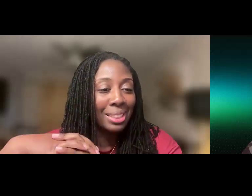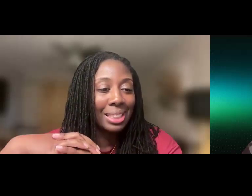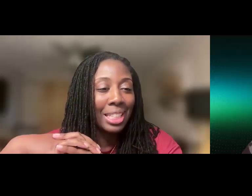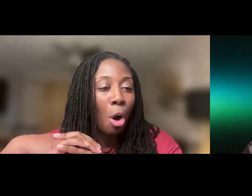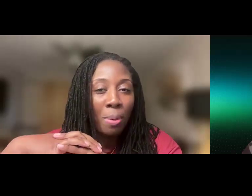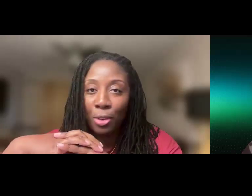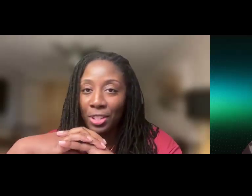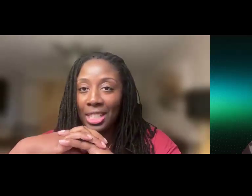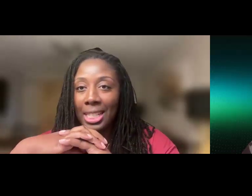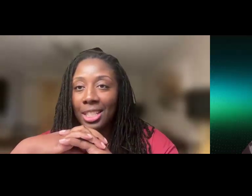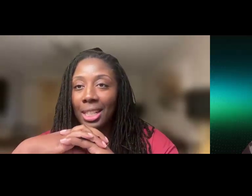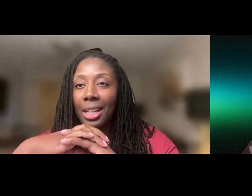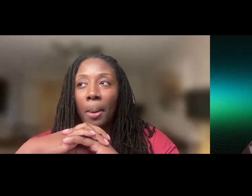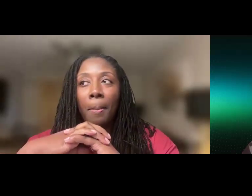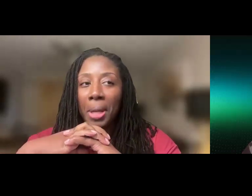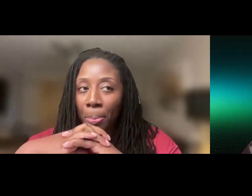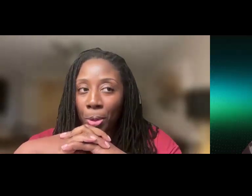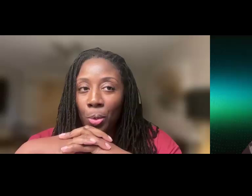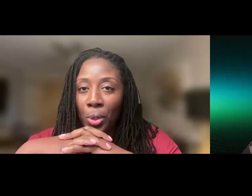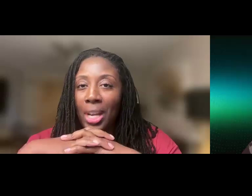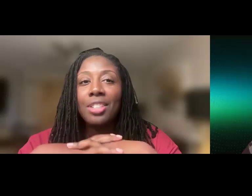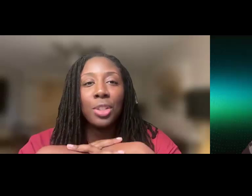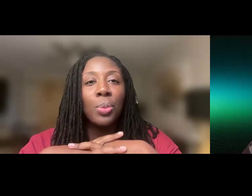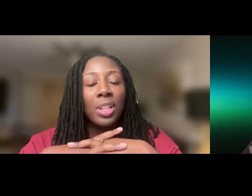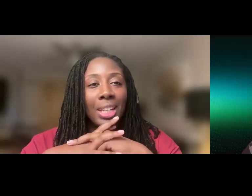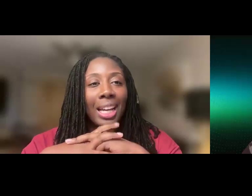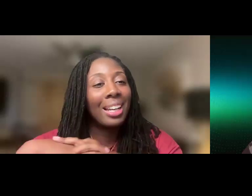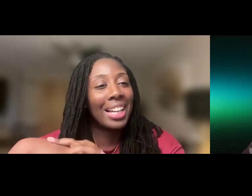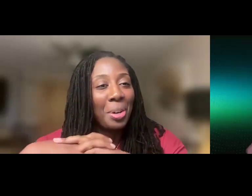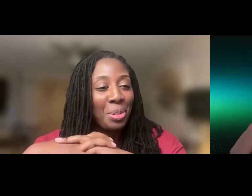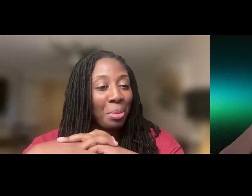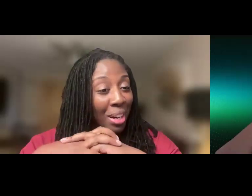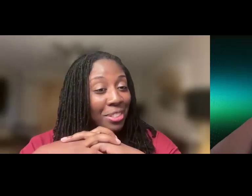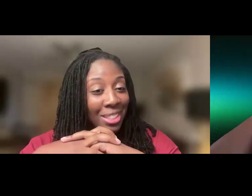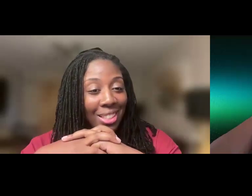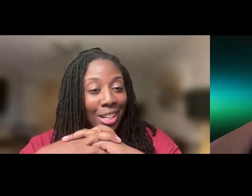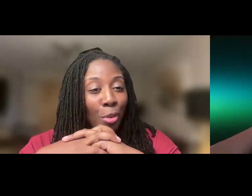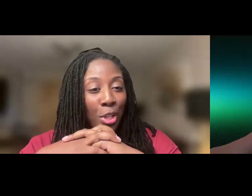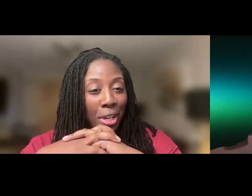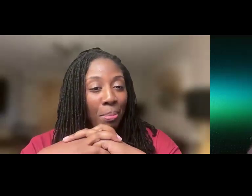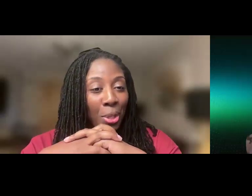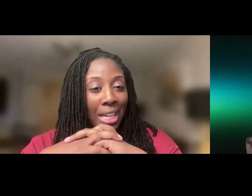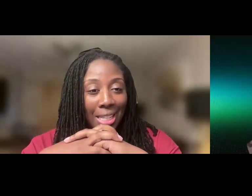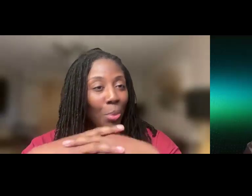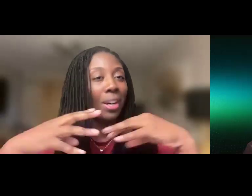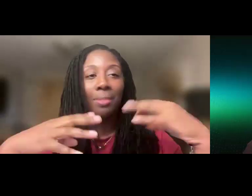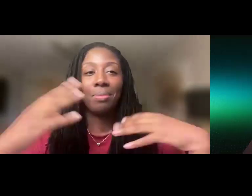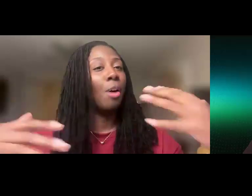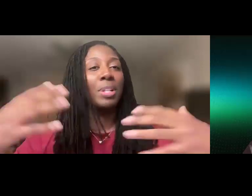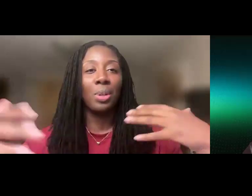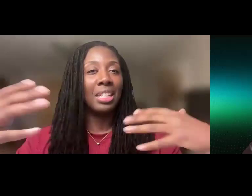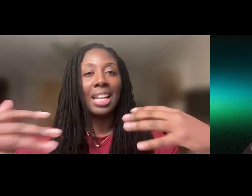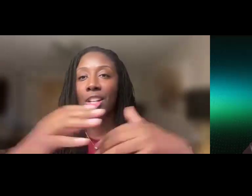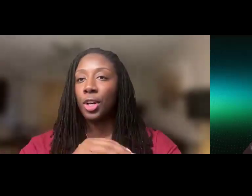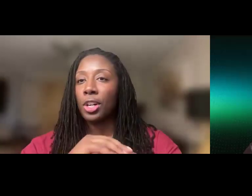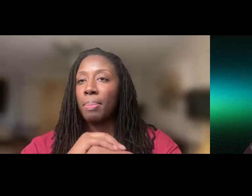LinkedIn inboxes and hoping for their attention. People will answer you when you say, I'd like to host a breakfast for your employees where